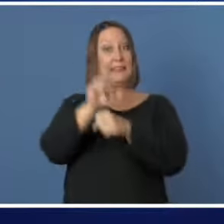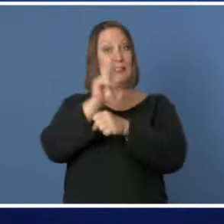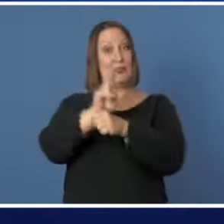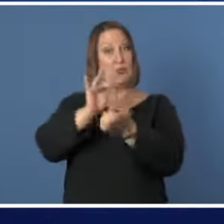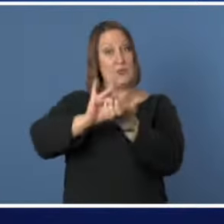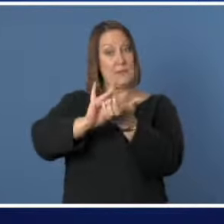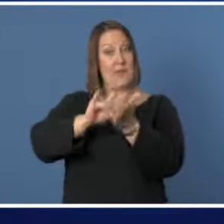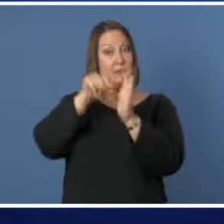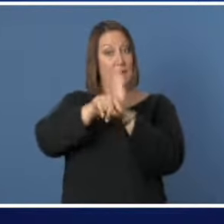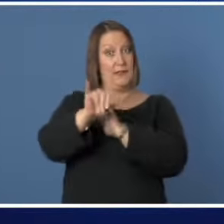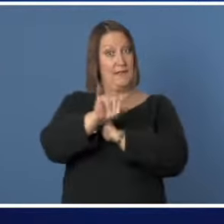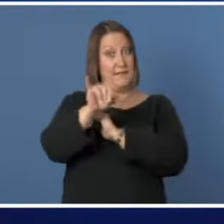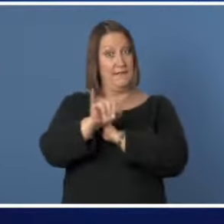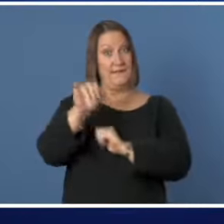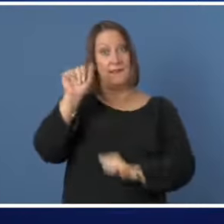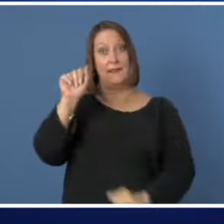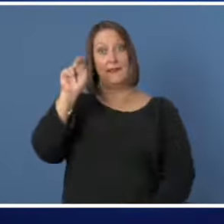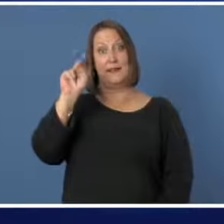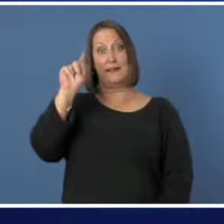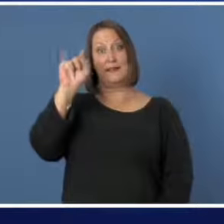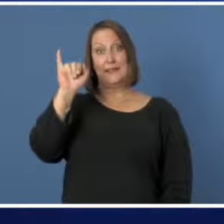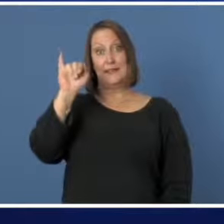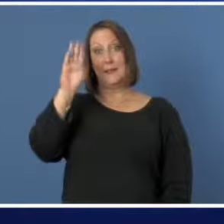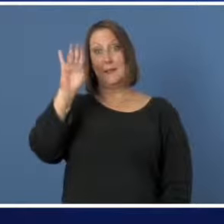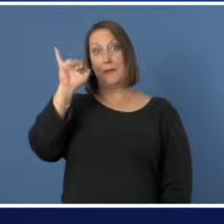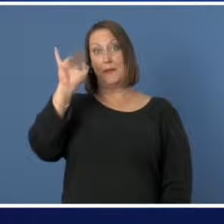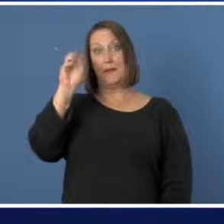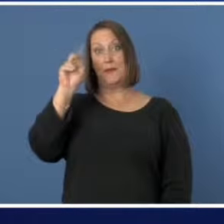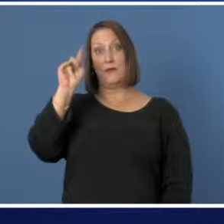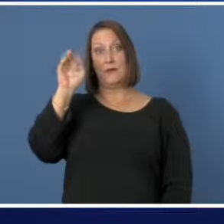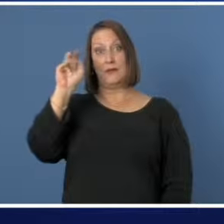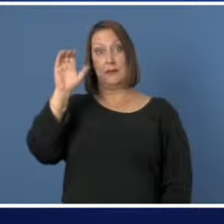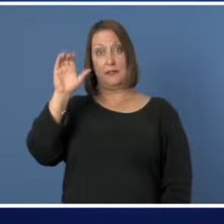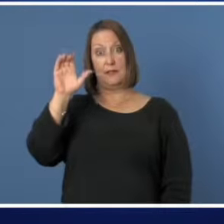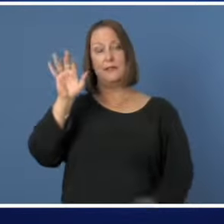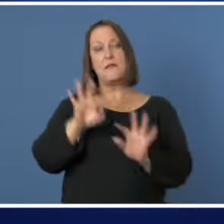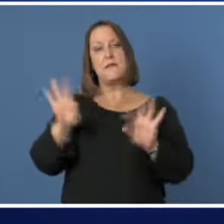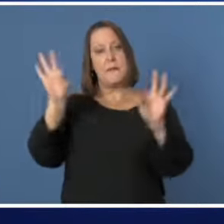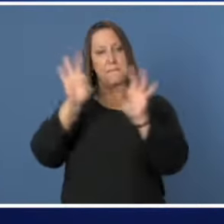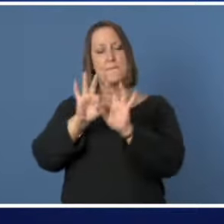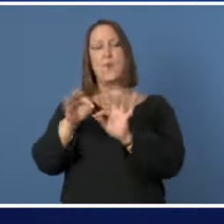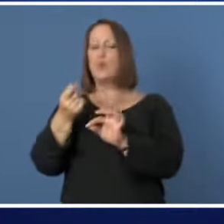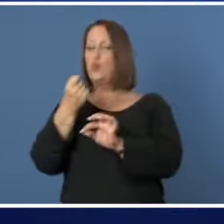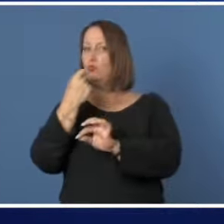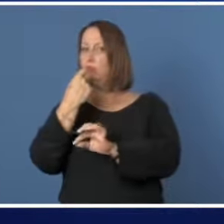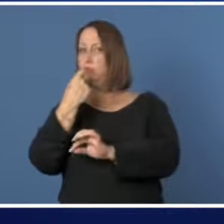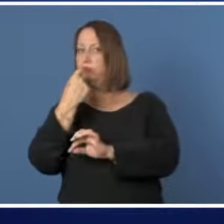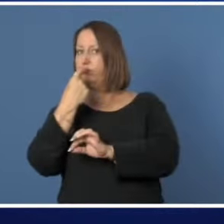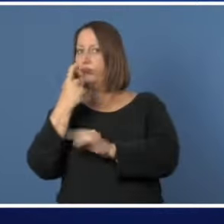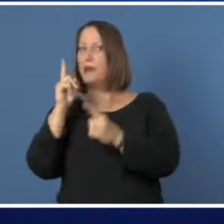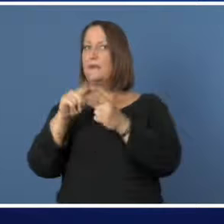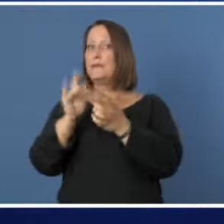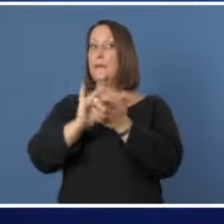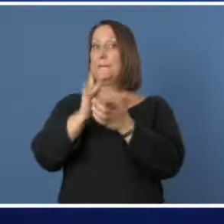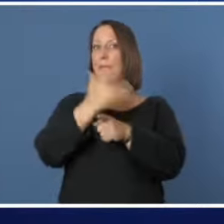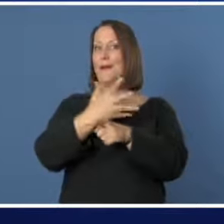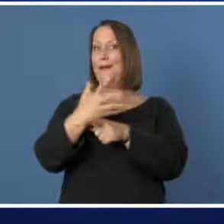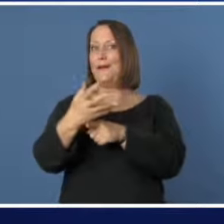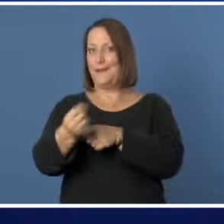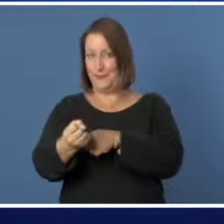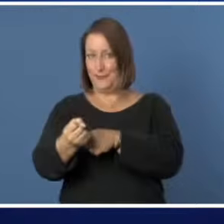If you are taking an antibiotic, follow all instructions and continue to take the